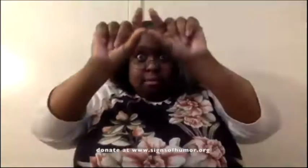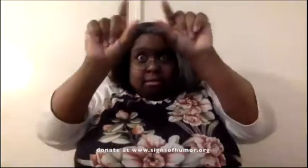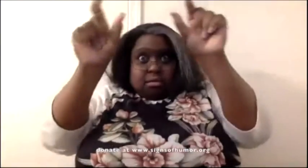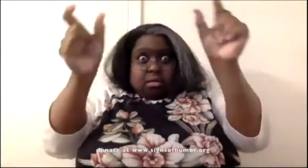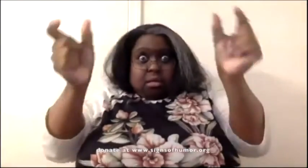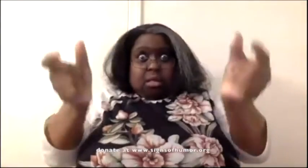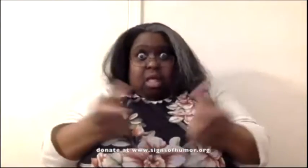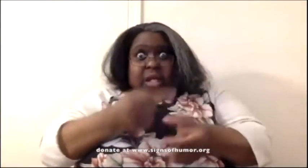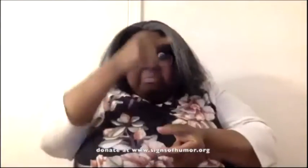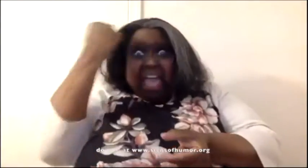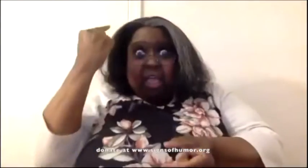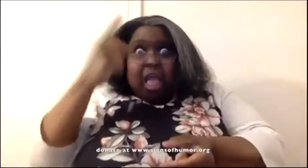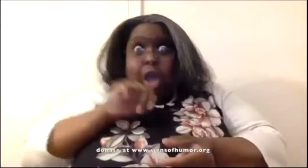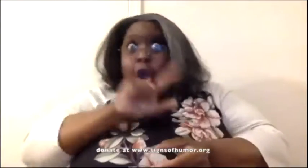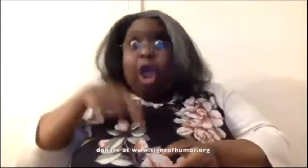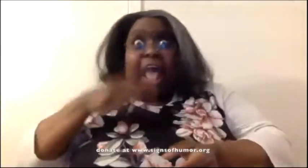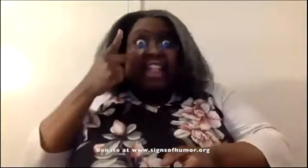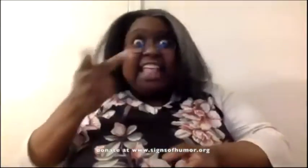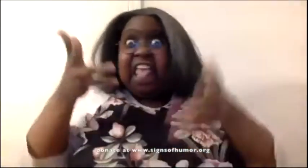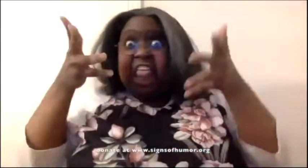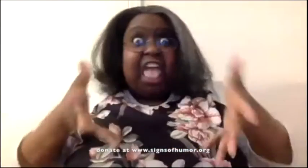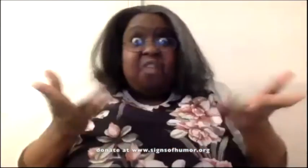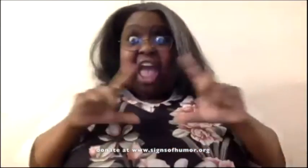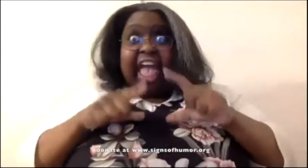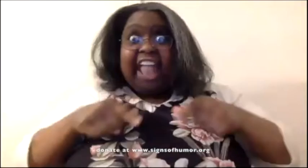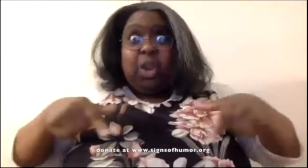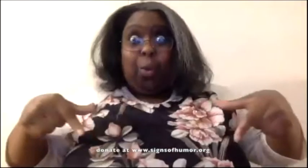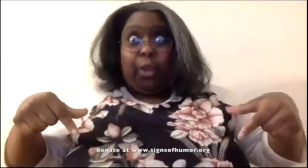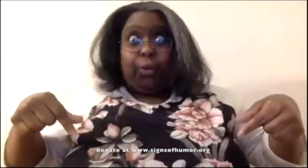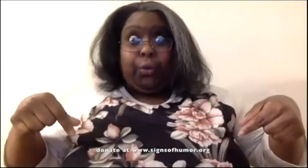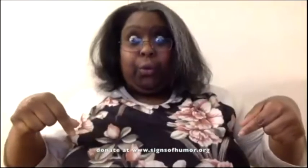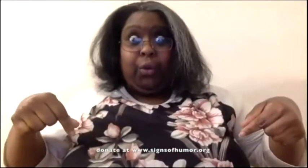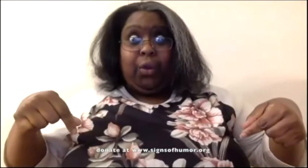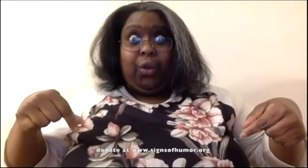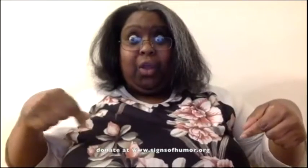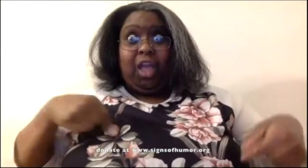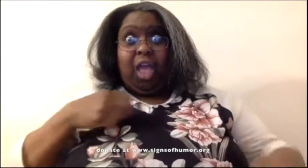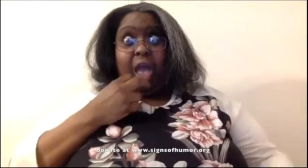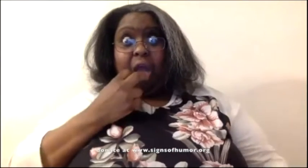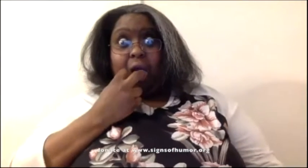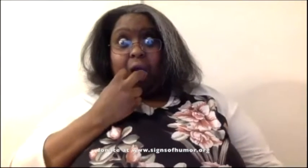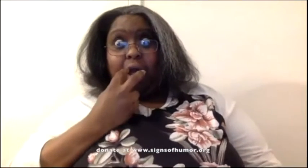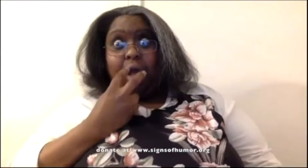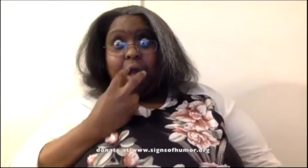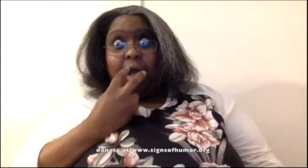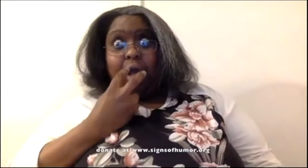mom's pants had a huge hole in it. There was no pants left. It was just her